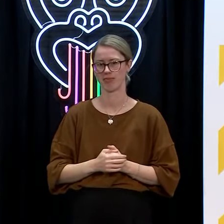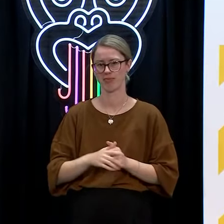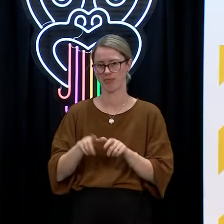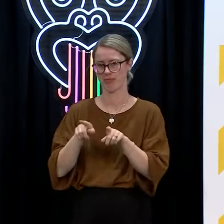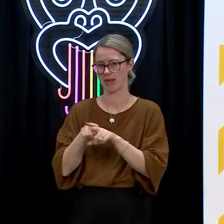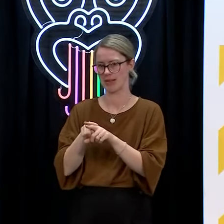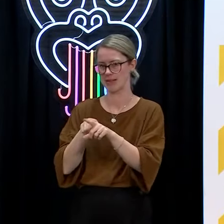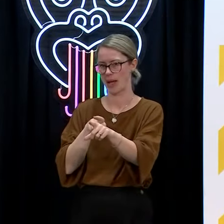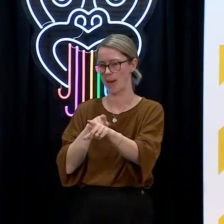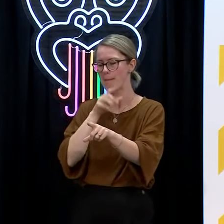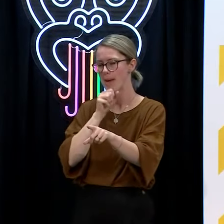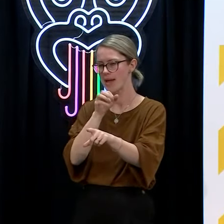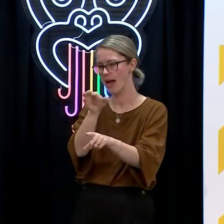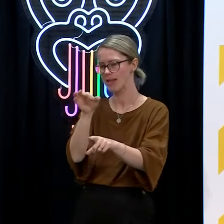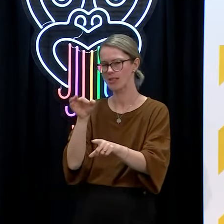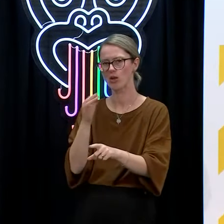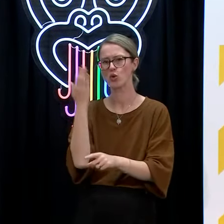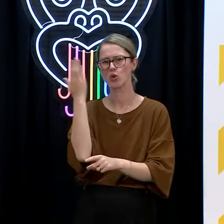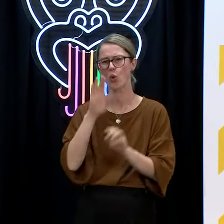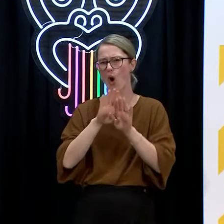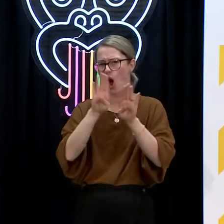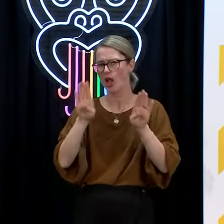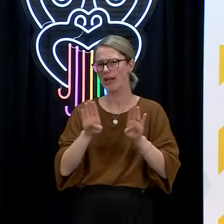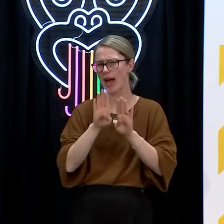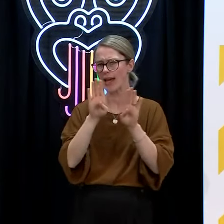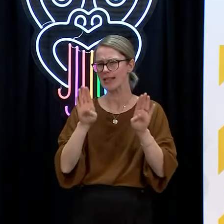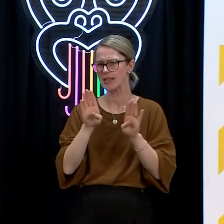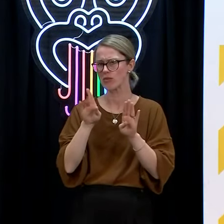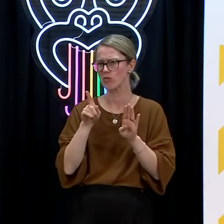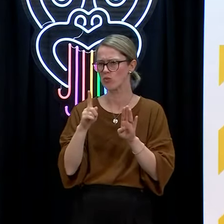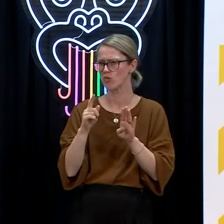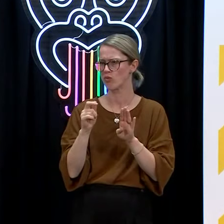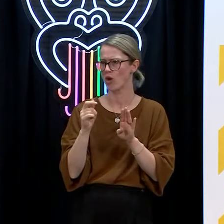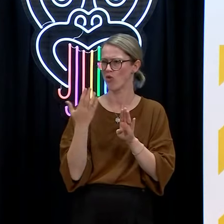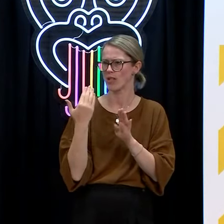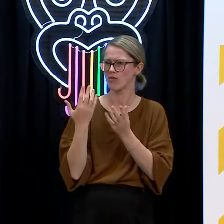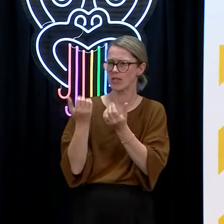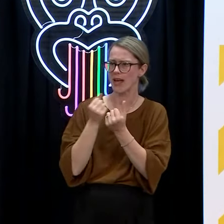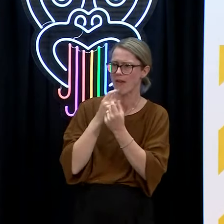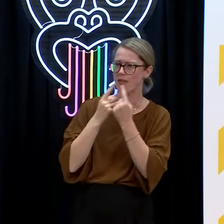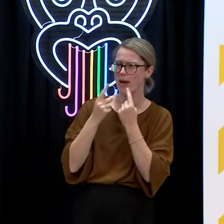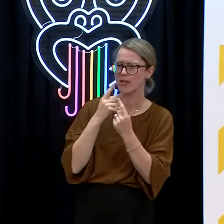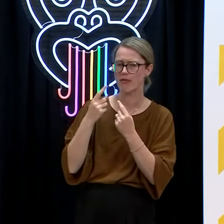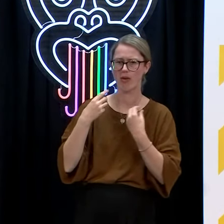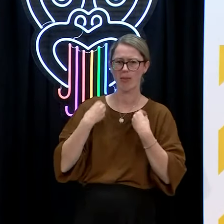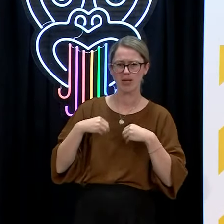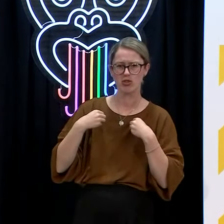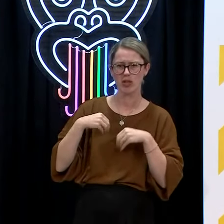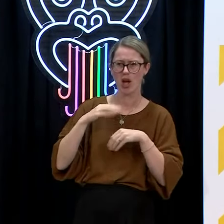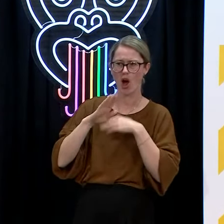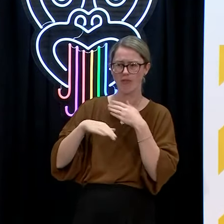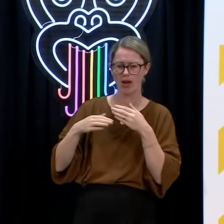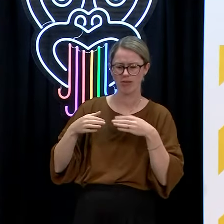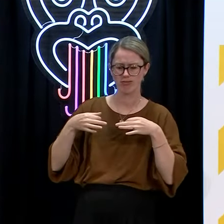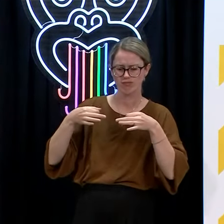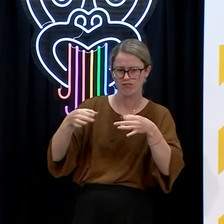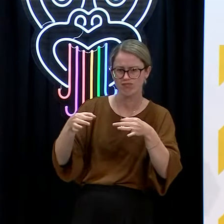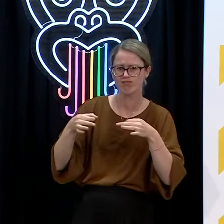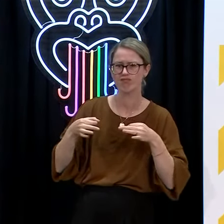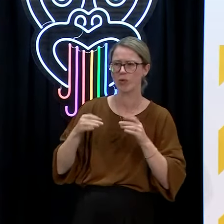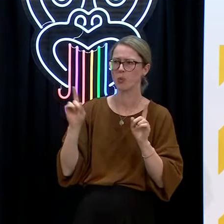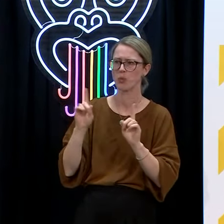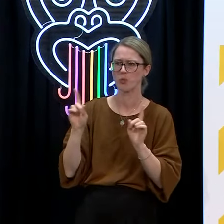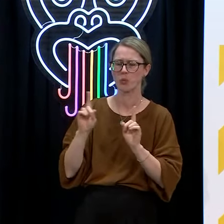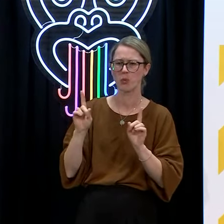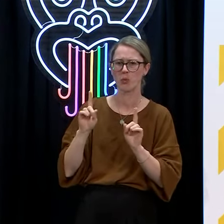on school holidays, yesterday you said you're receiving advice from the Ministry on whether to pull them forward.